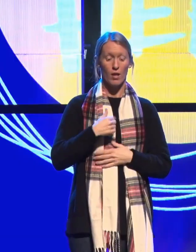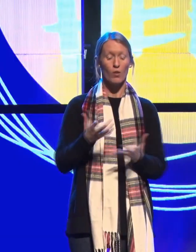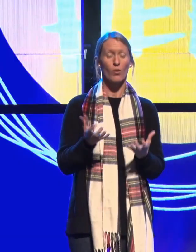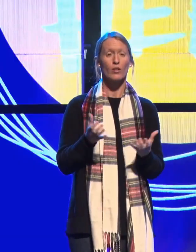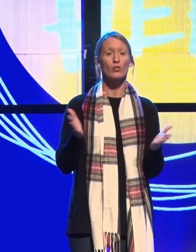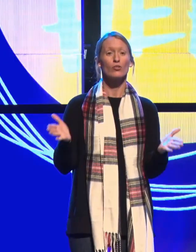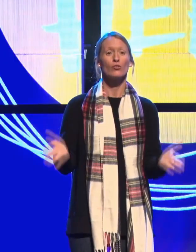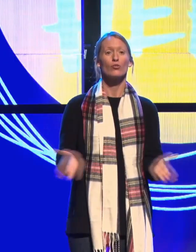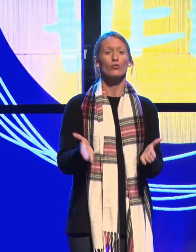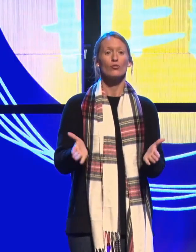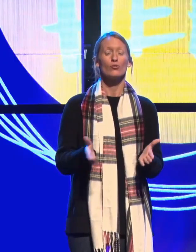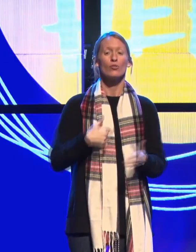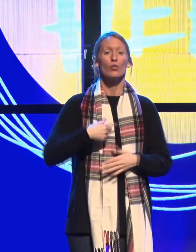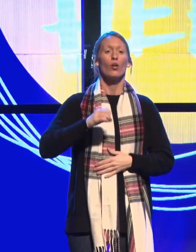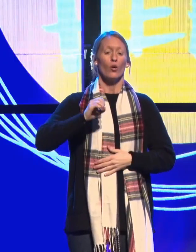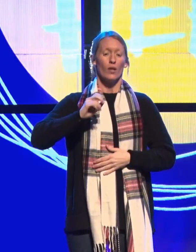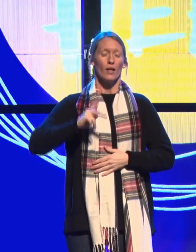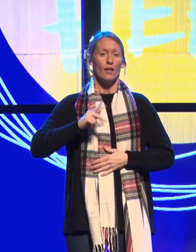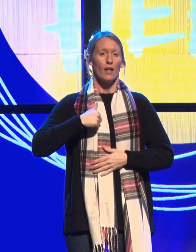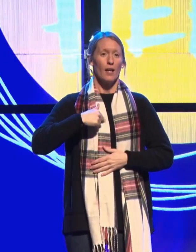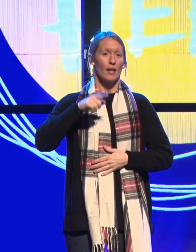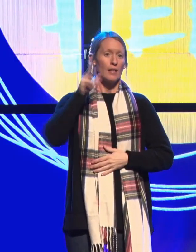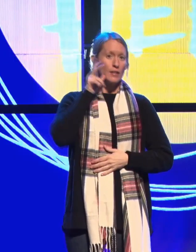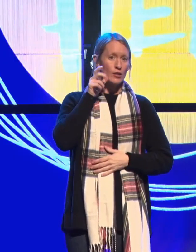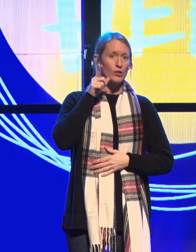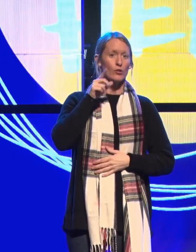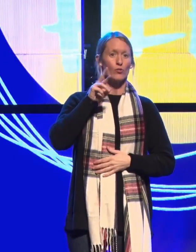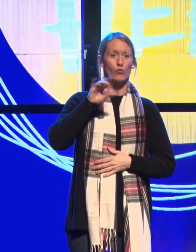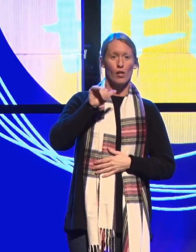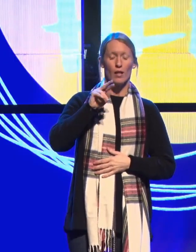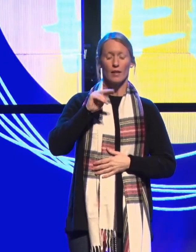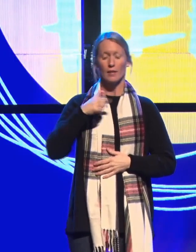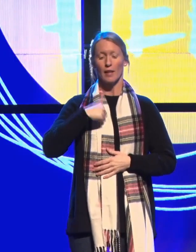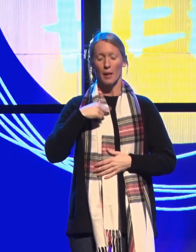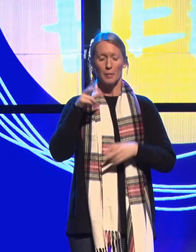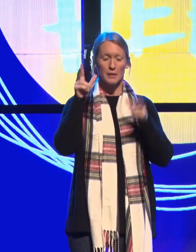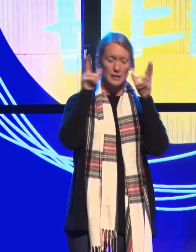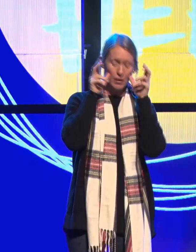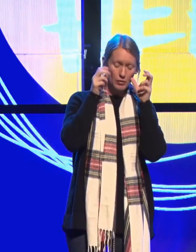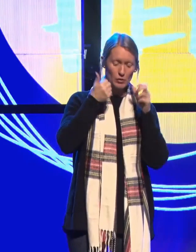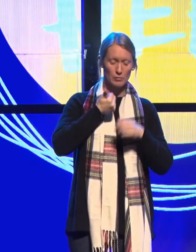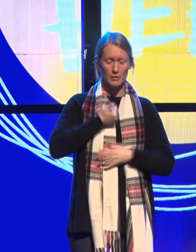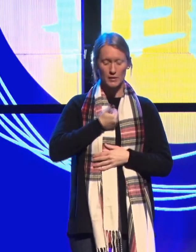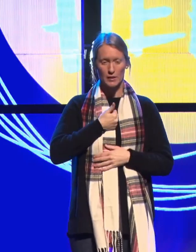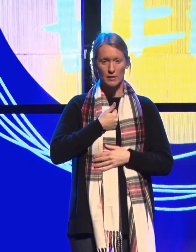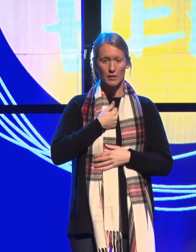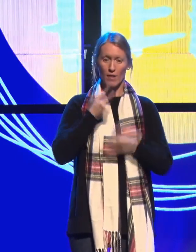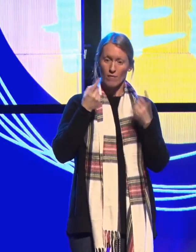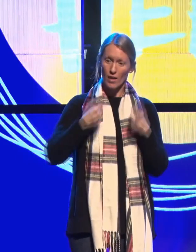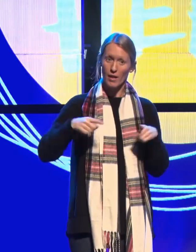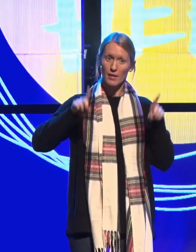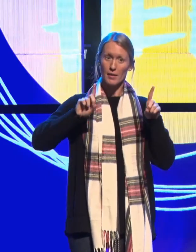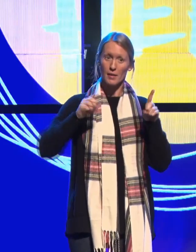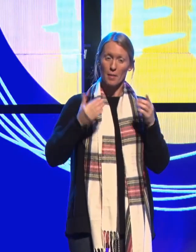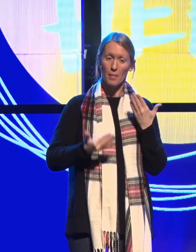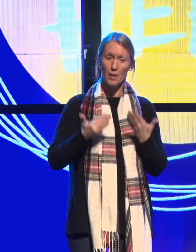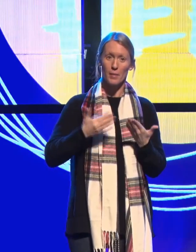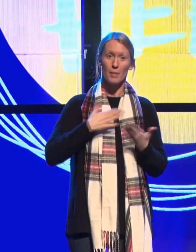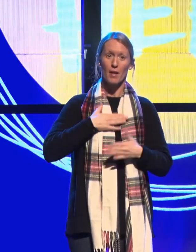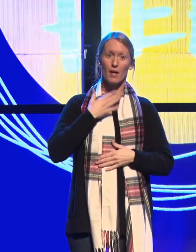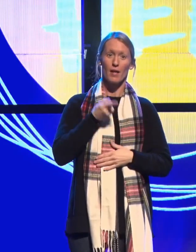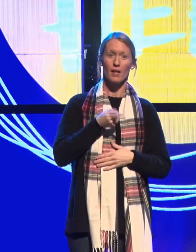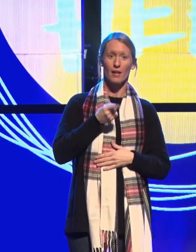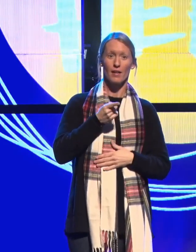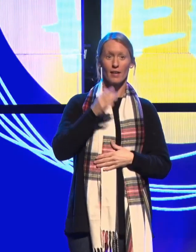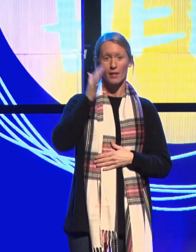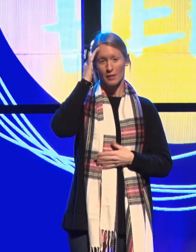go, okay, Ryan, I hear you, I'm the devil. Let's just start there. I'm the devil. Some of you are like, finally, maybe my spouse will listen to you. I've been saying that